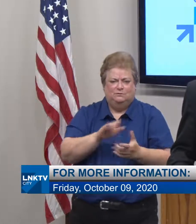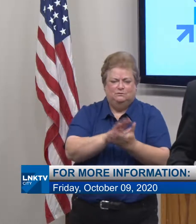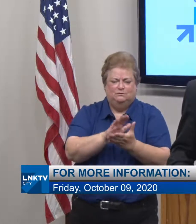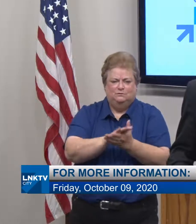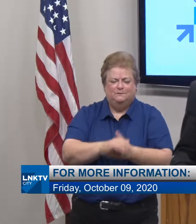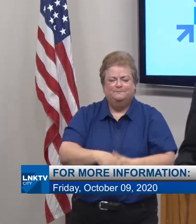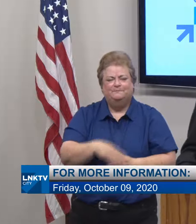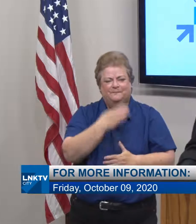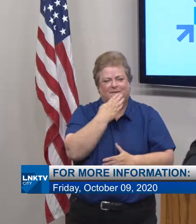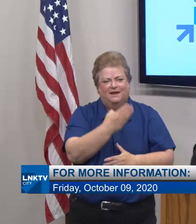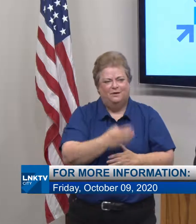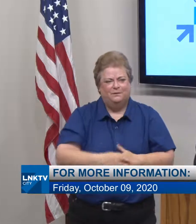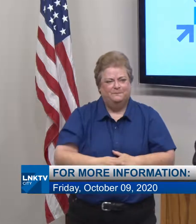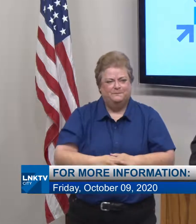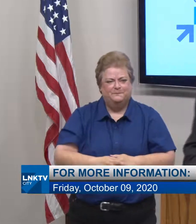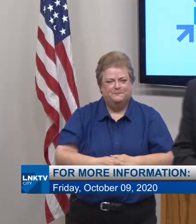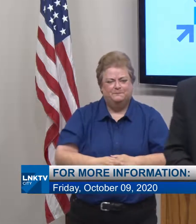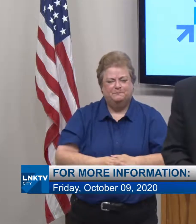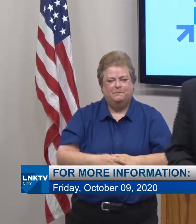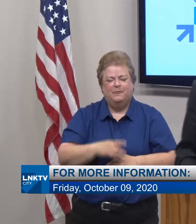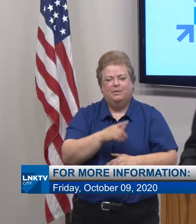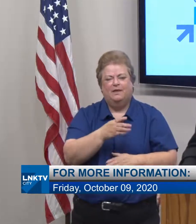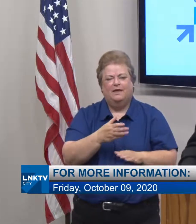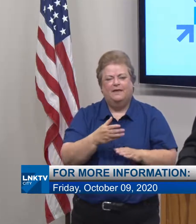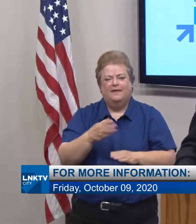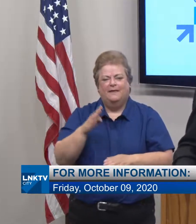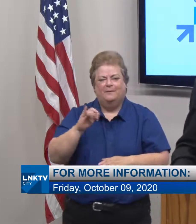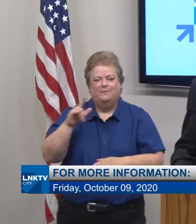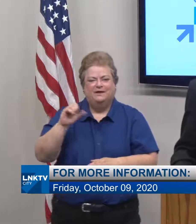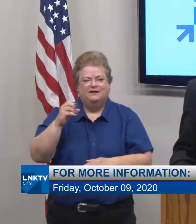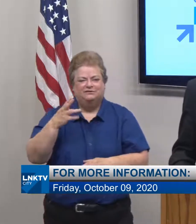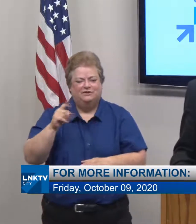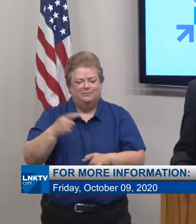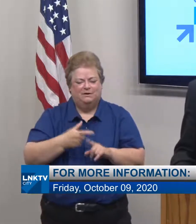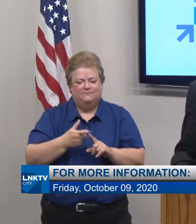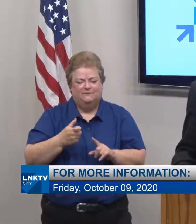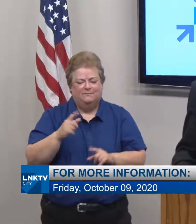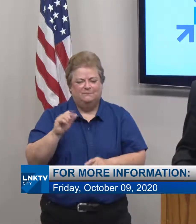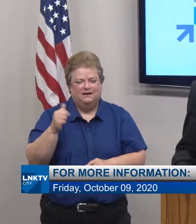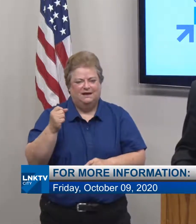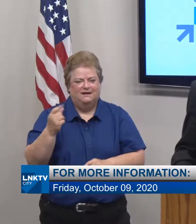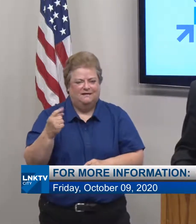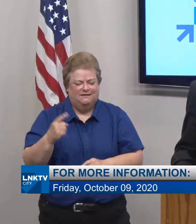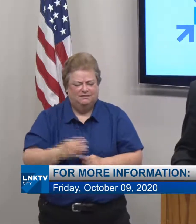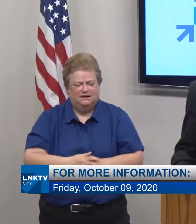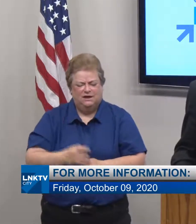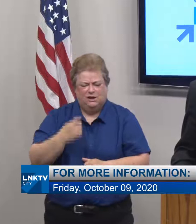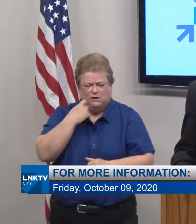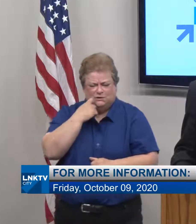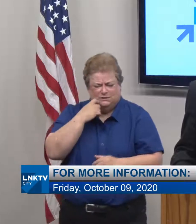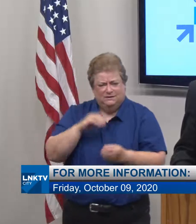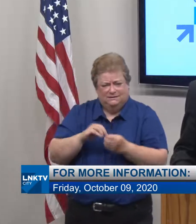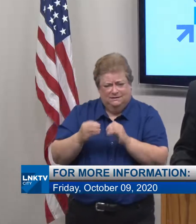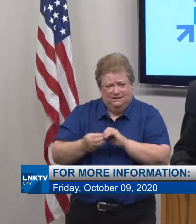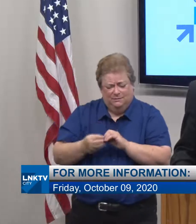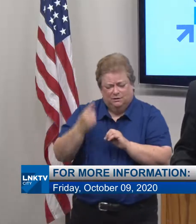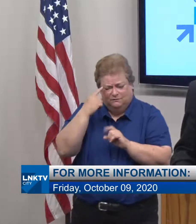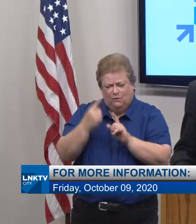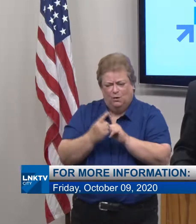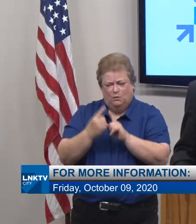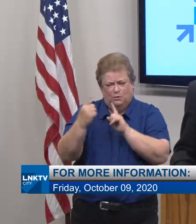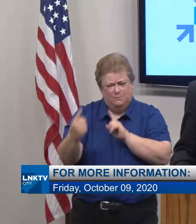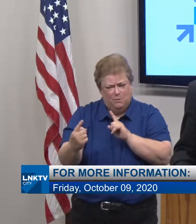Thank you. Dr. Joel, before you leave, this is Bill with 1011. Yeah, Bill. The most recent numbers we have for remote learners was